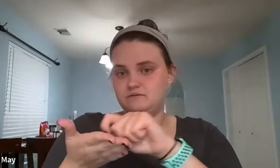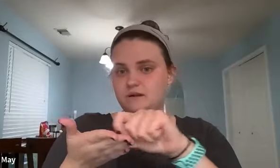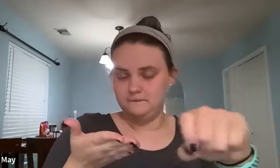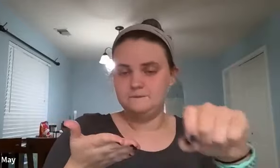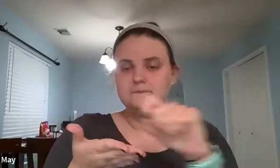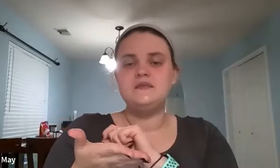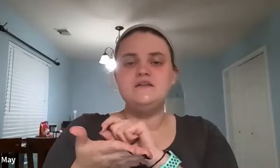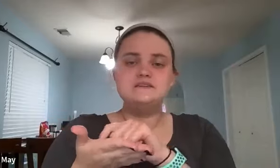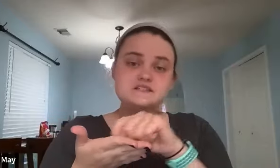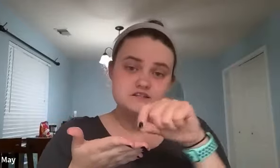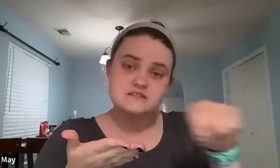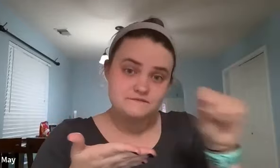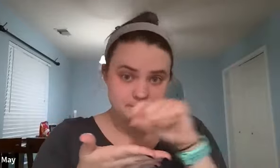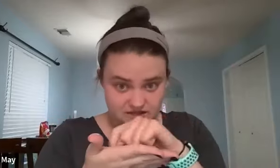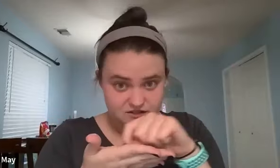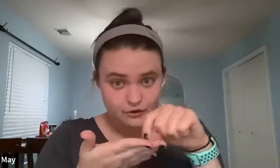Right. This is also the sign for pencil.